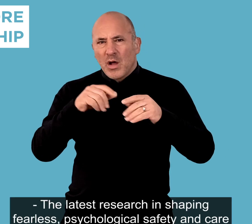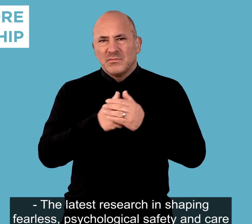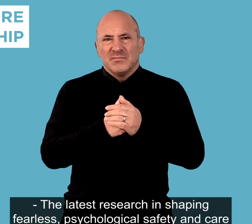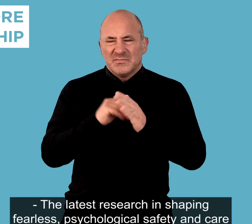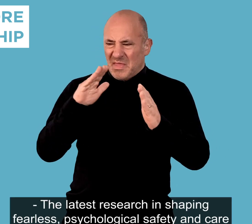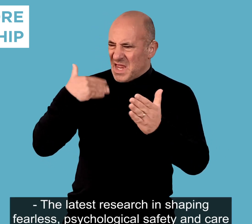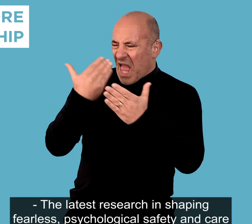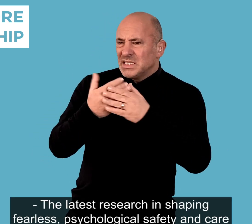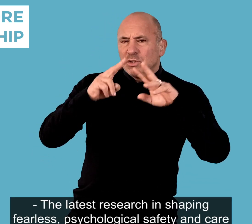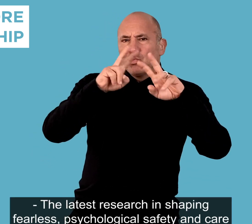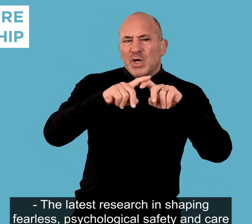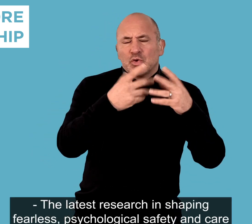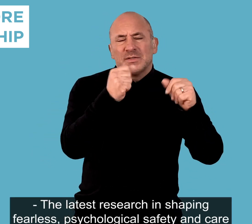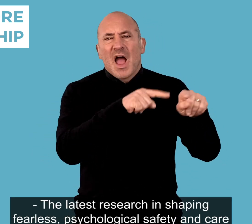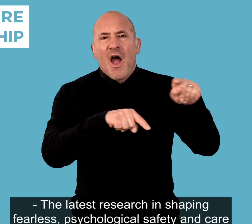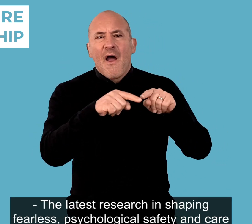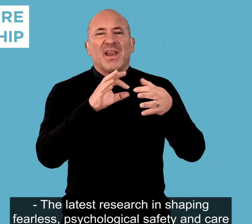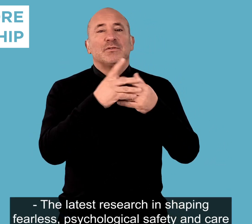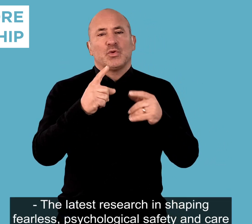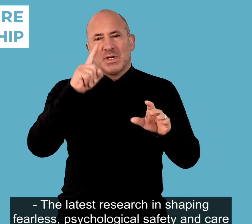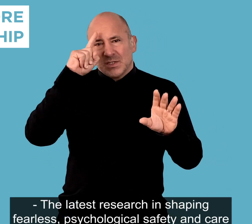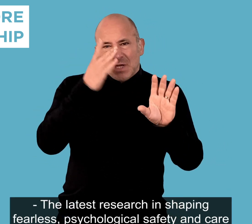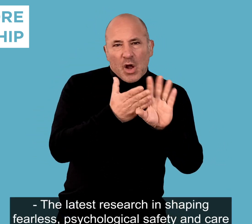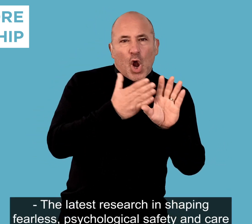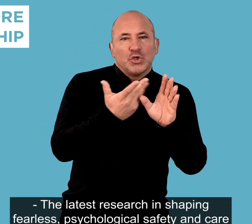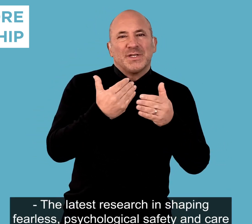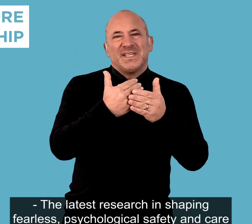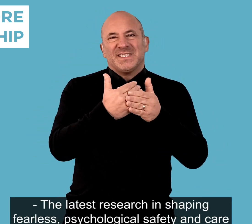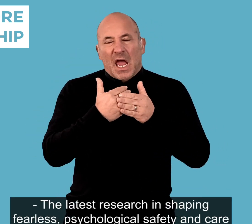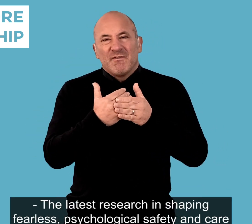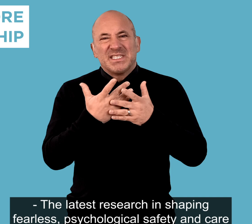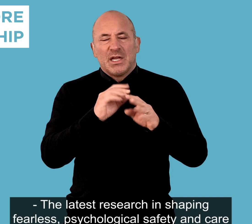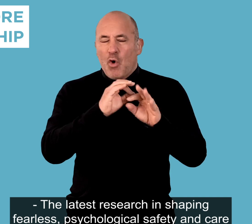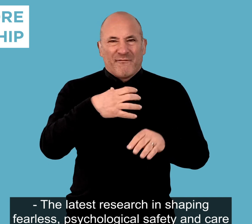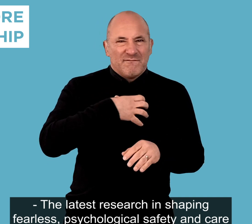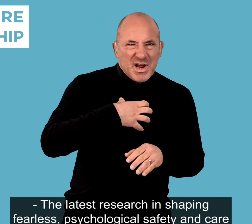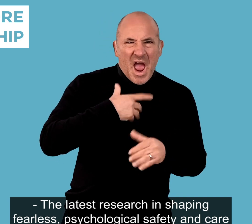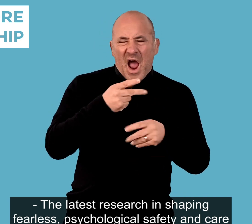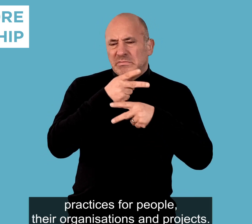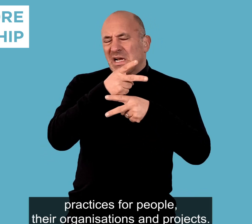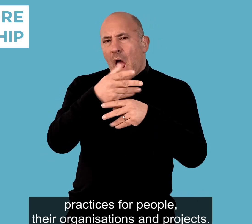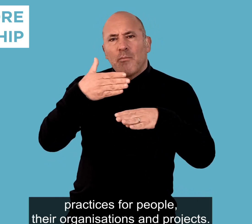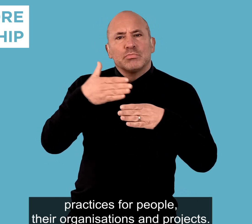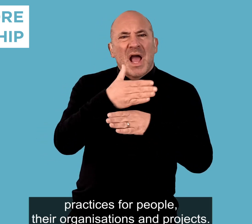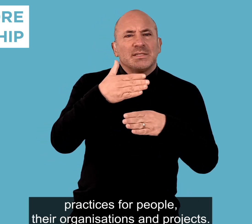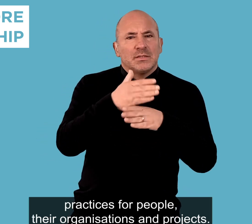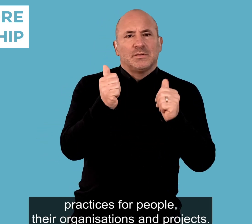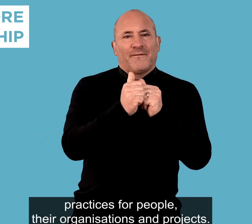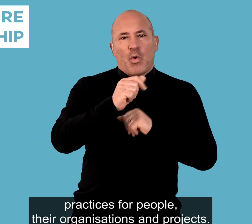The latest research in shaping fearless, psychological safety and care practices for people, their organisations